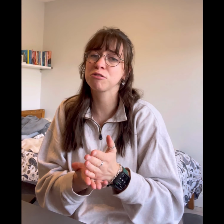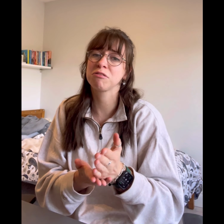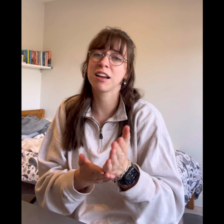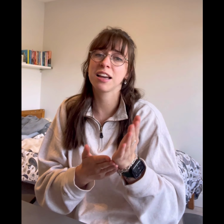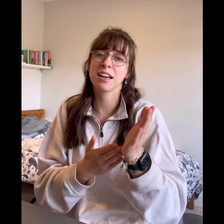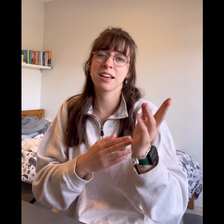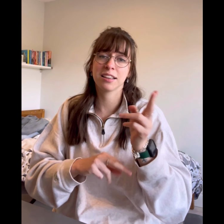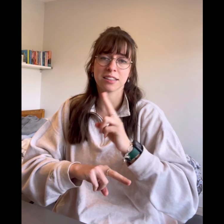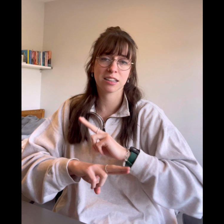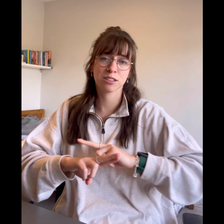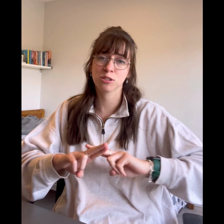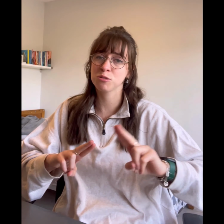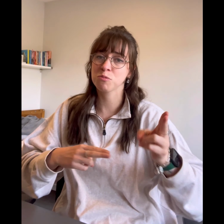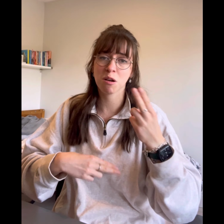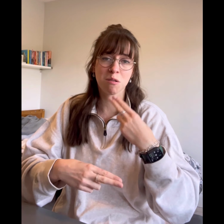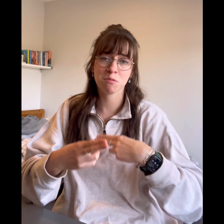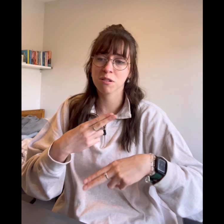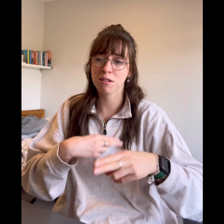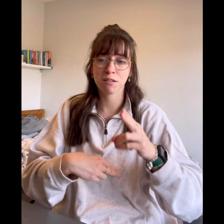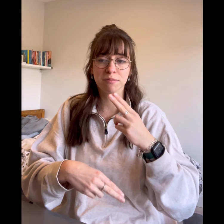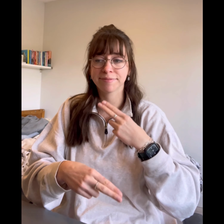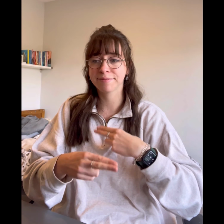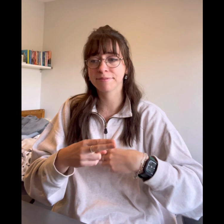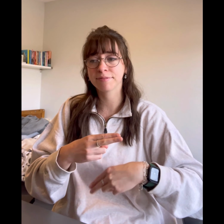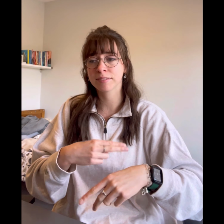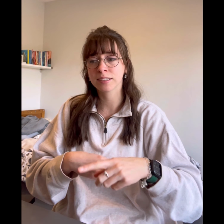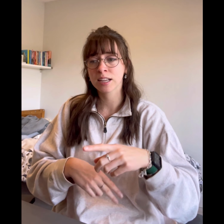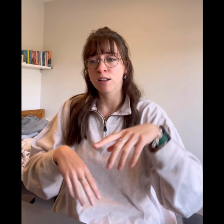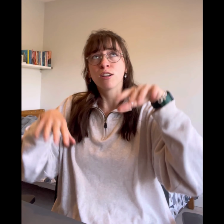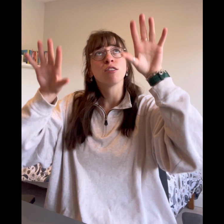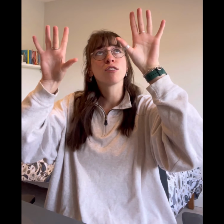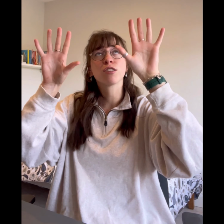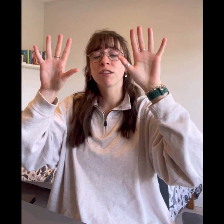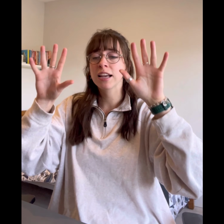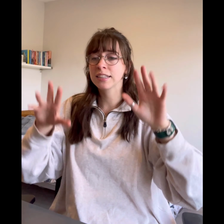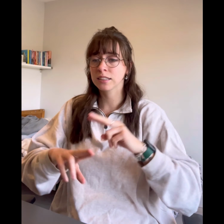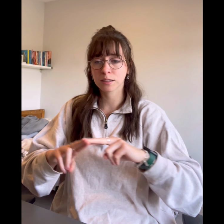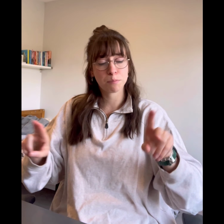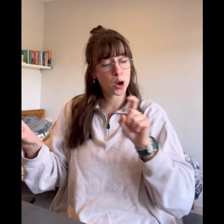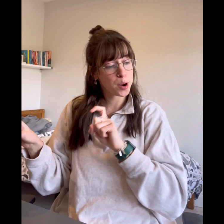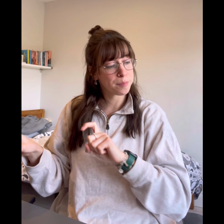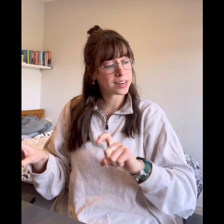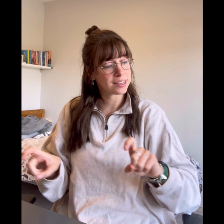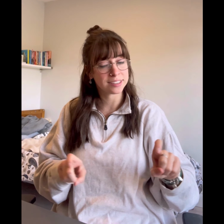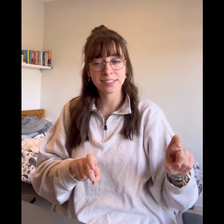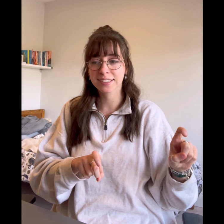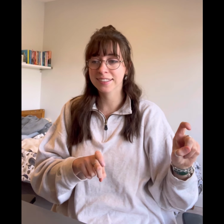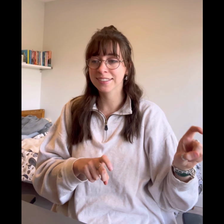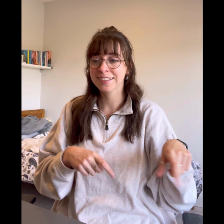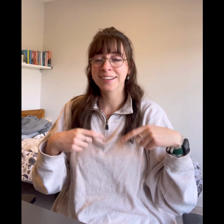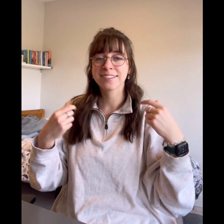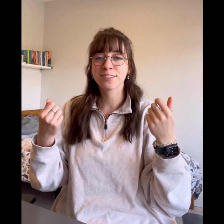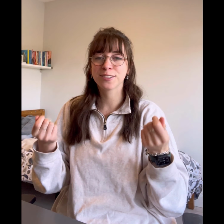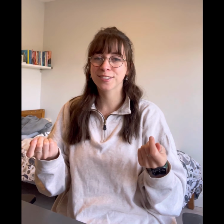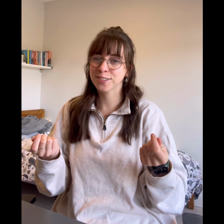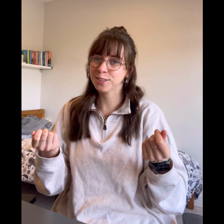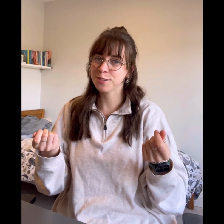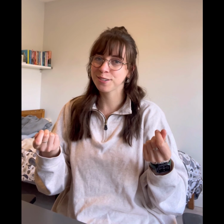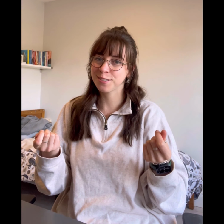waiting on a train that just won't come. The rain, it ain't permanent, and